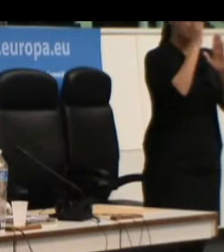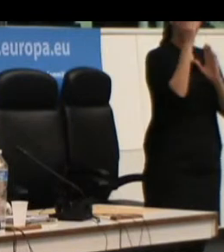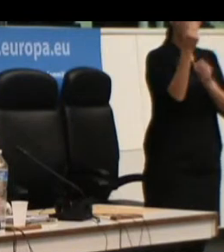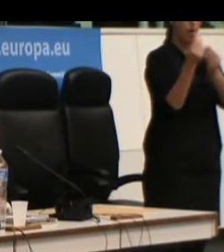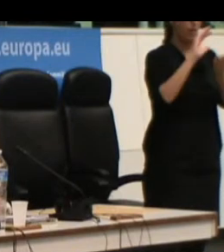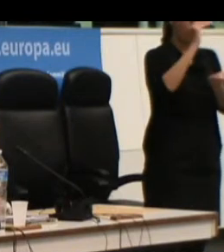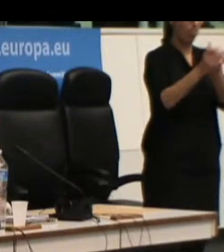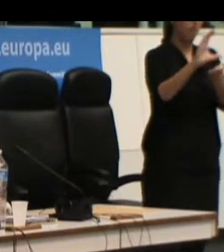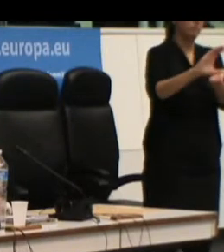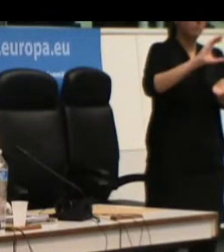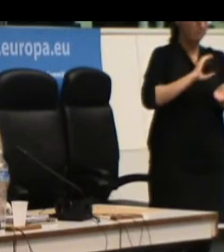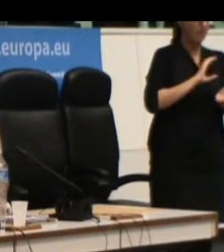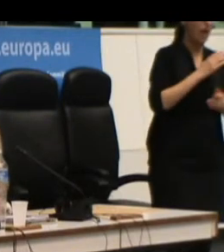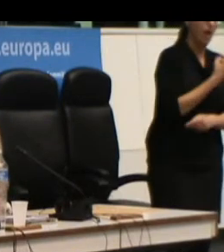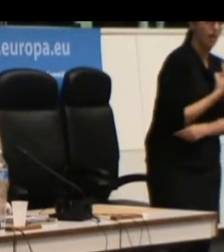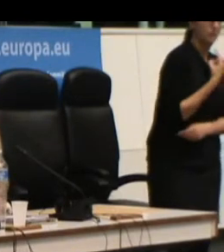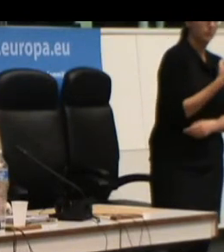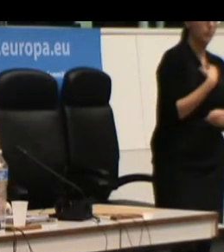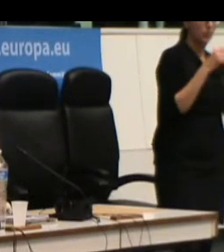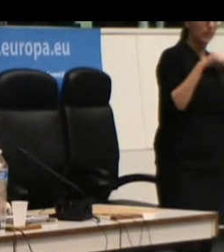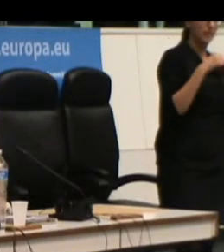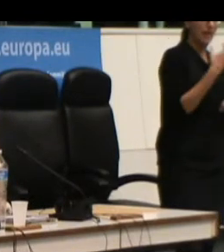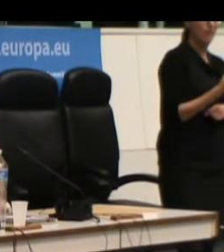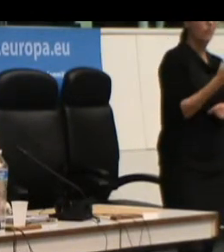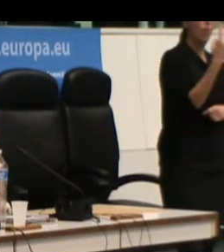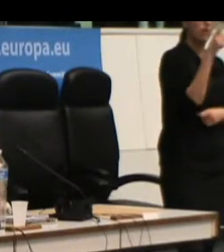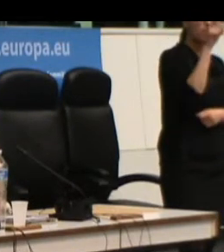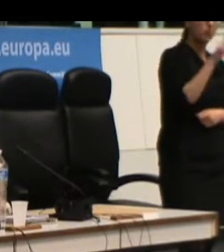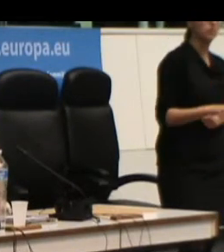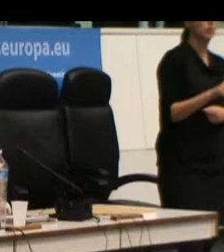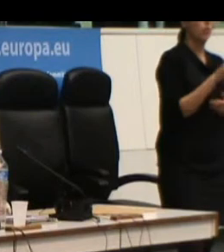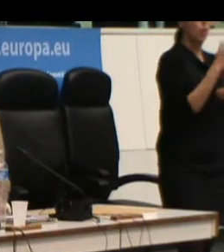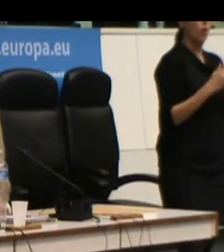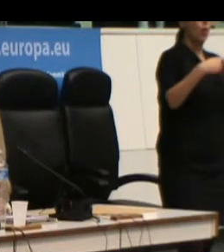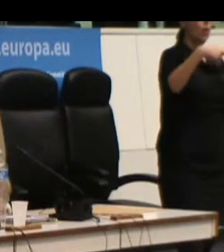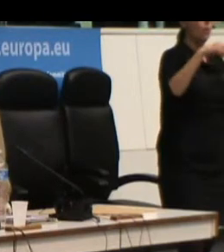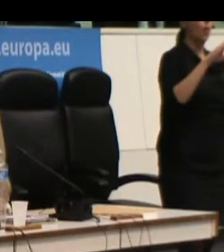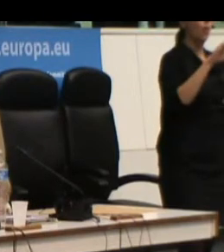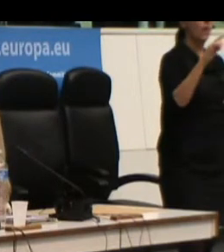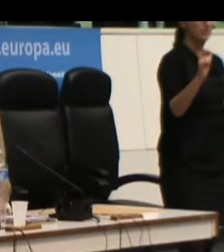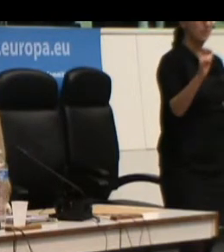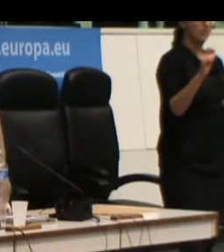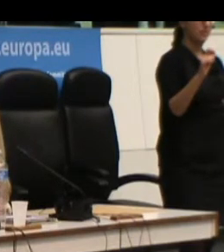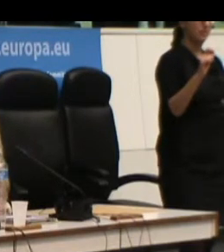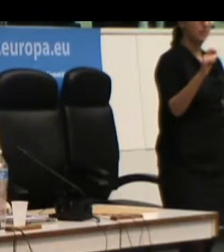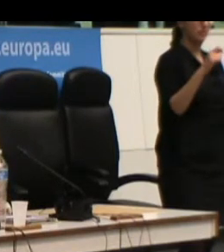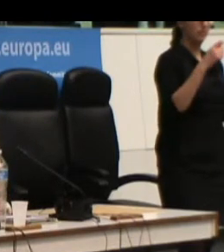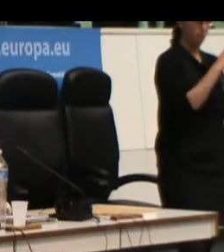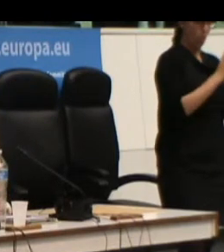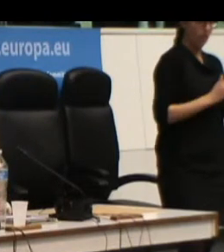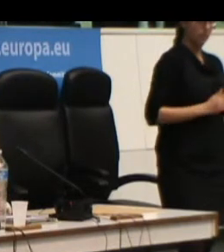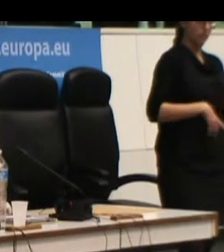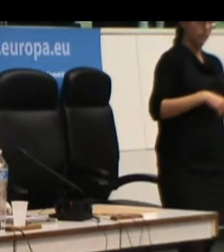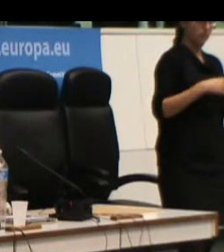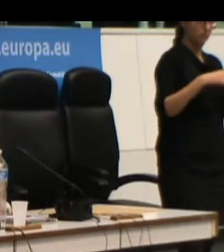funding. And one of the things was to allow us to have a resident poet who made recordings of his poems, and you can stand under